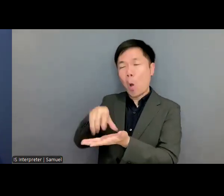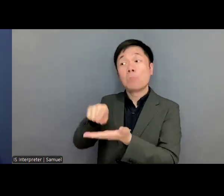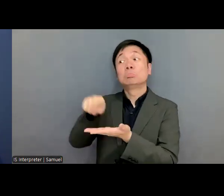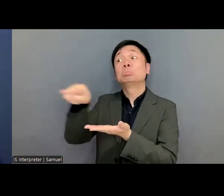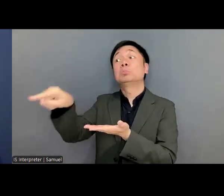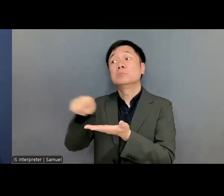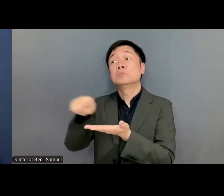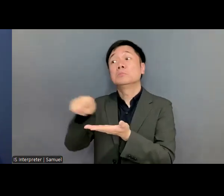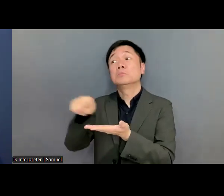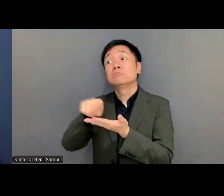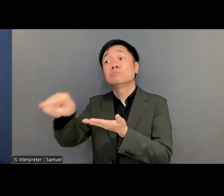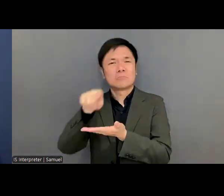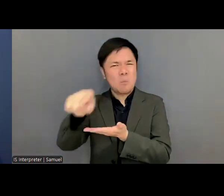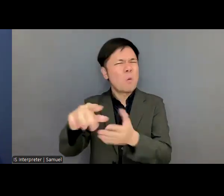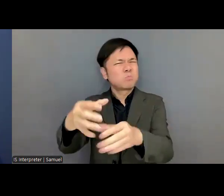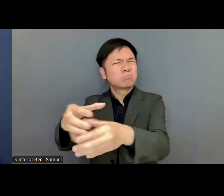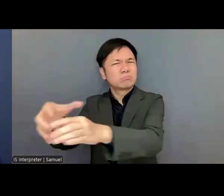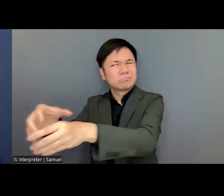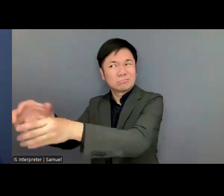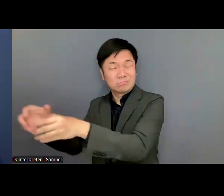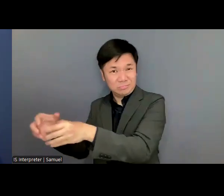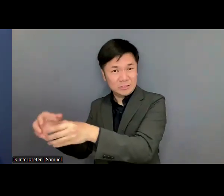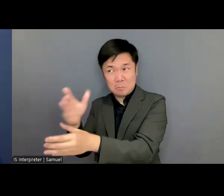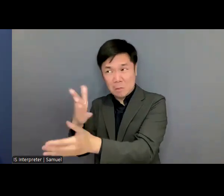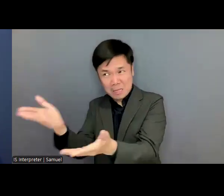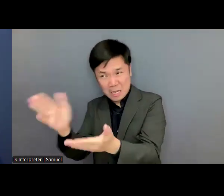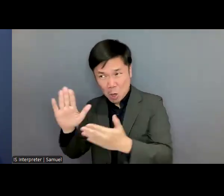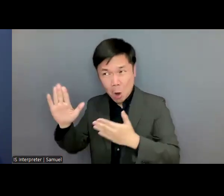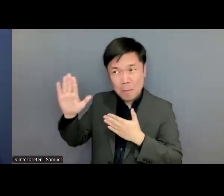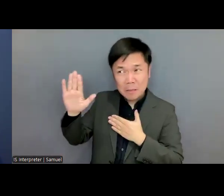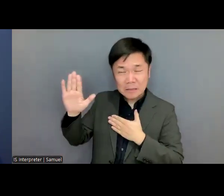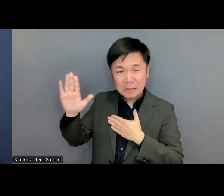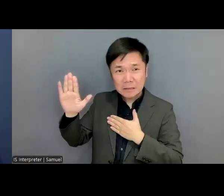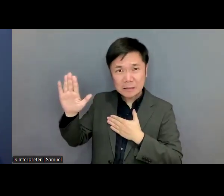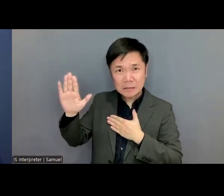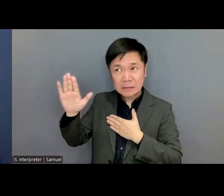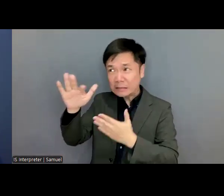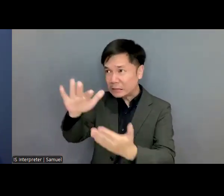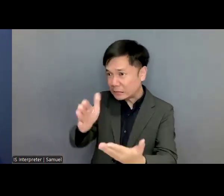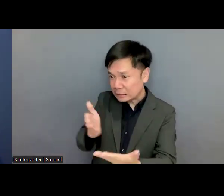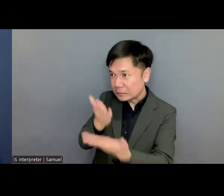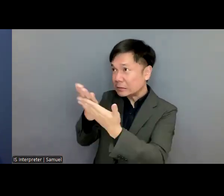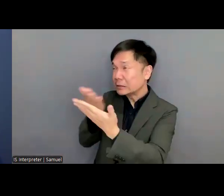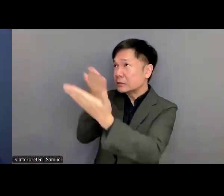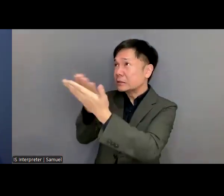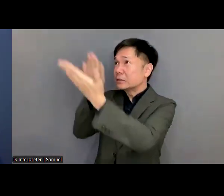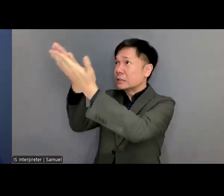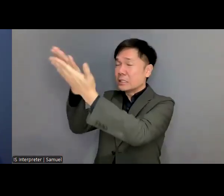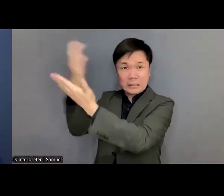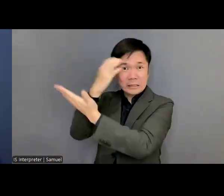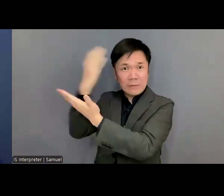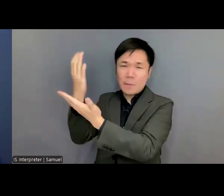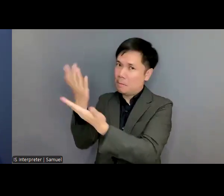small settlement may not be able to reach their government entity, their national